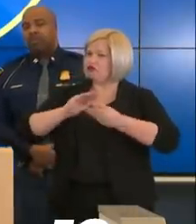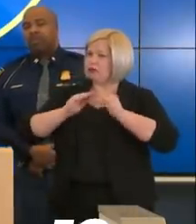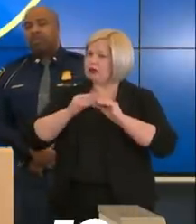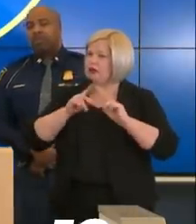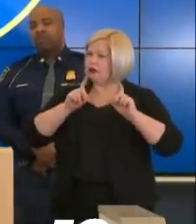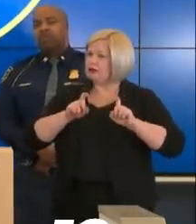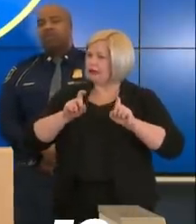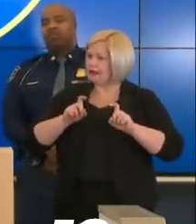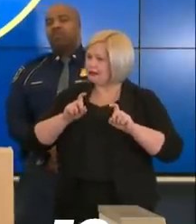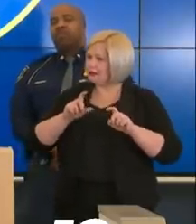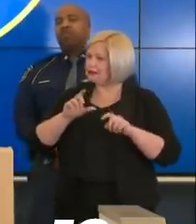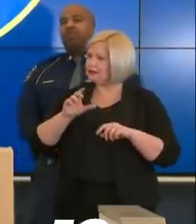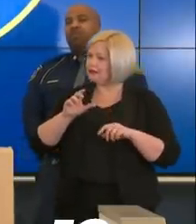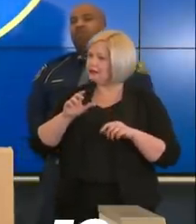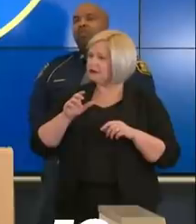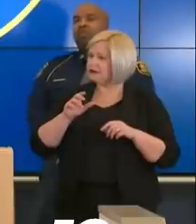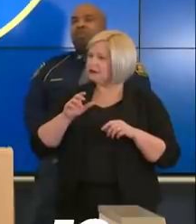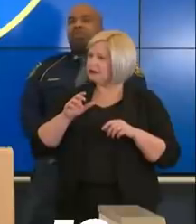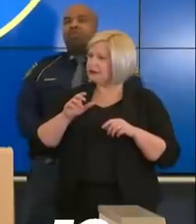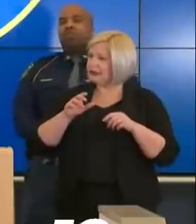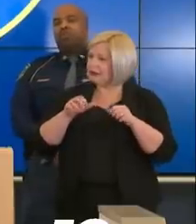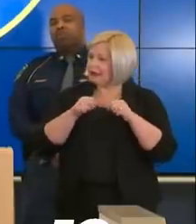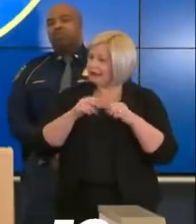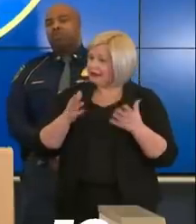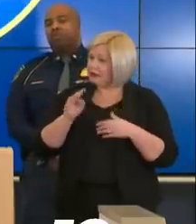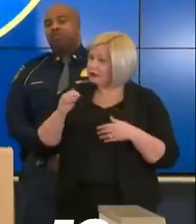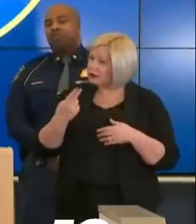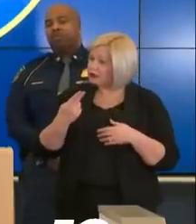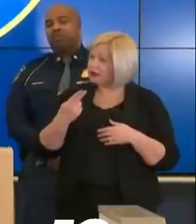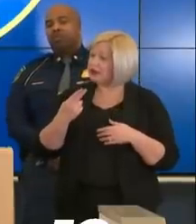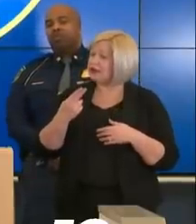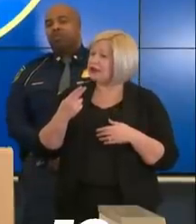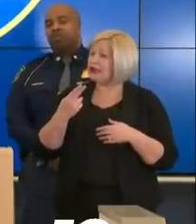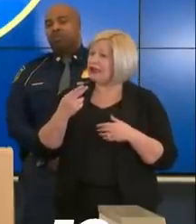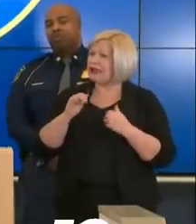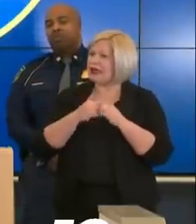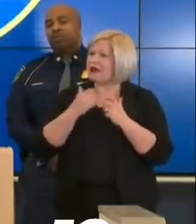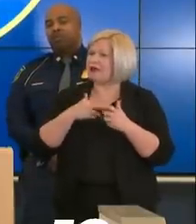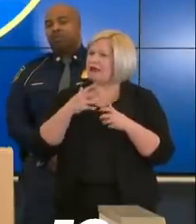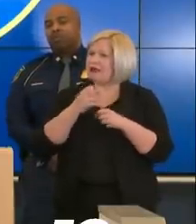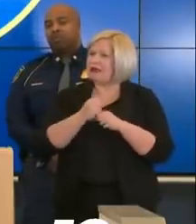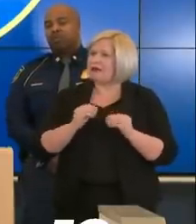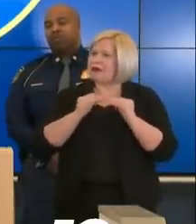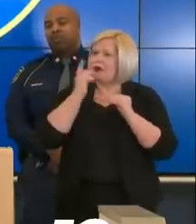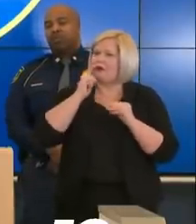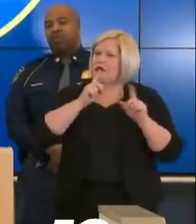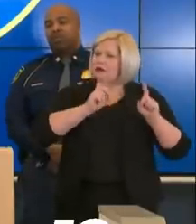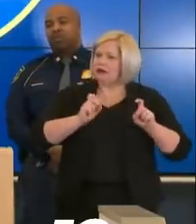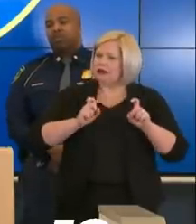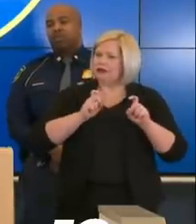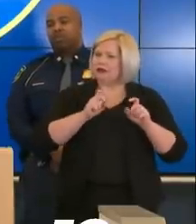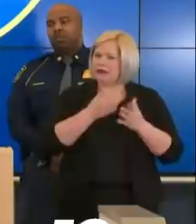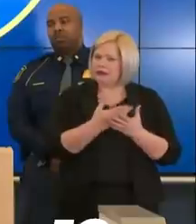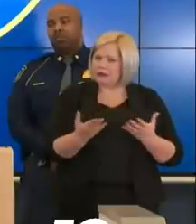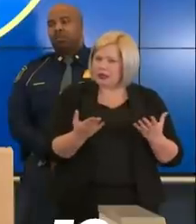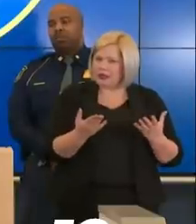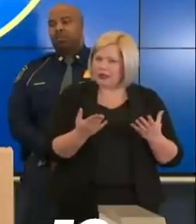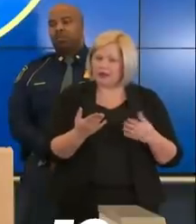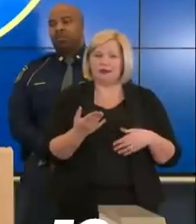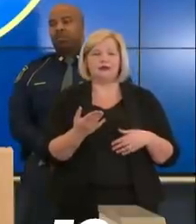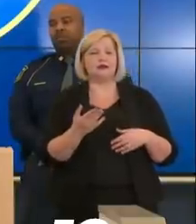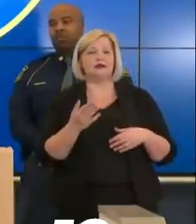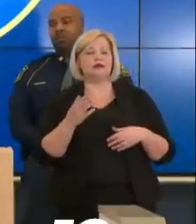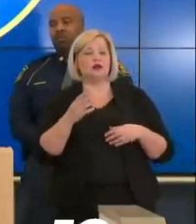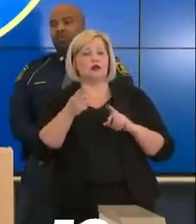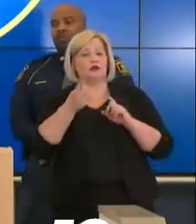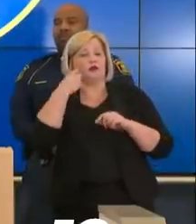kits in Michigan right now, and where are we at in the process of getting more from the federal government? So as of today,